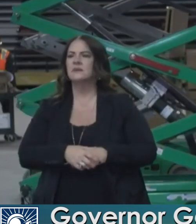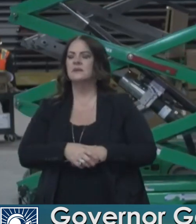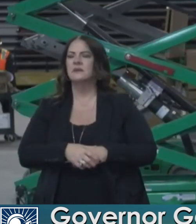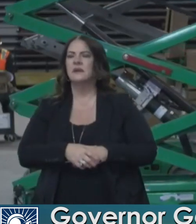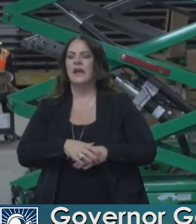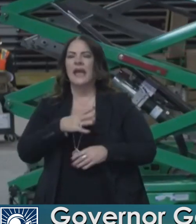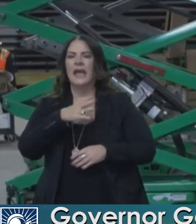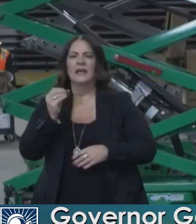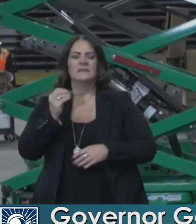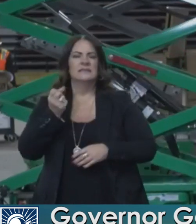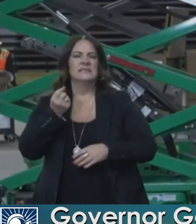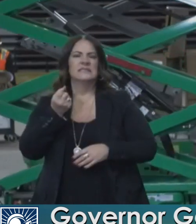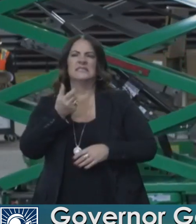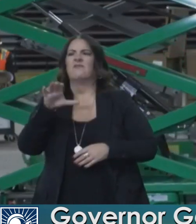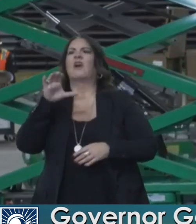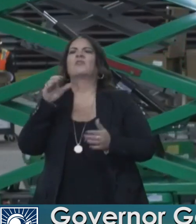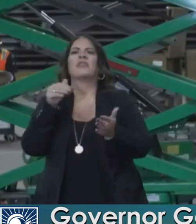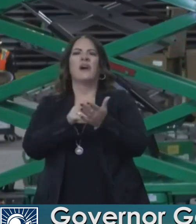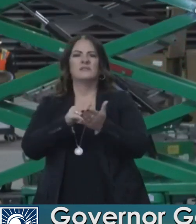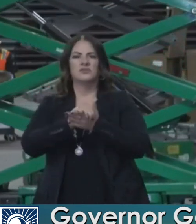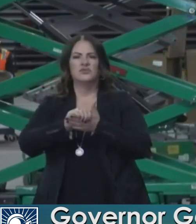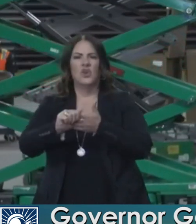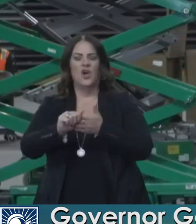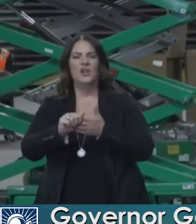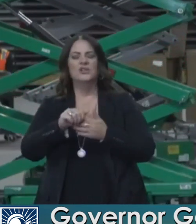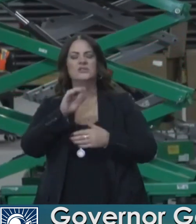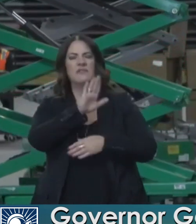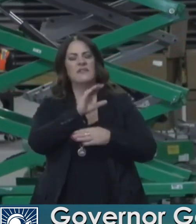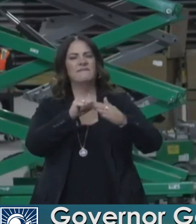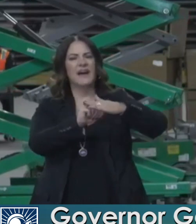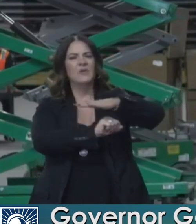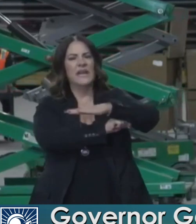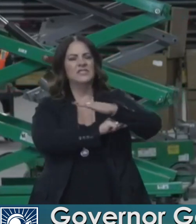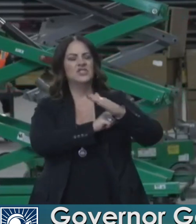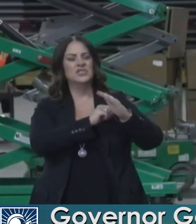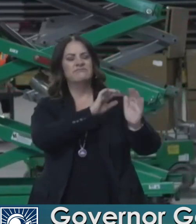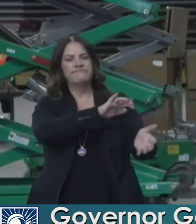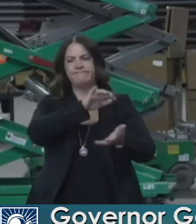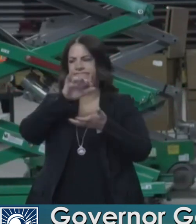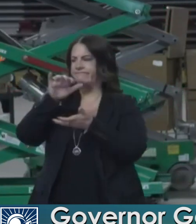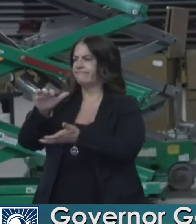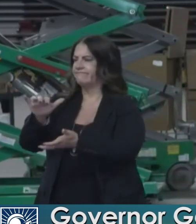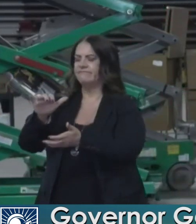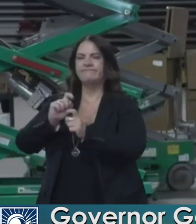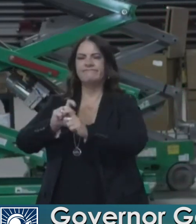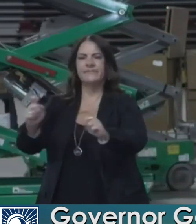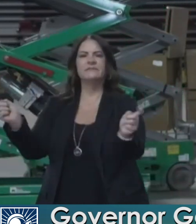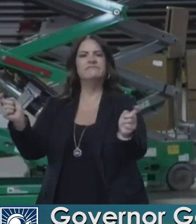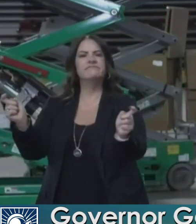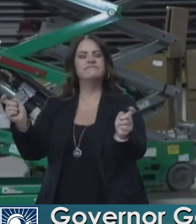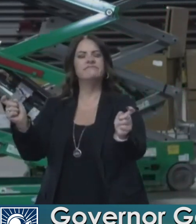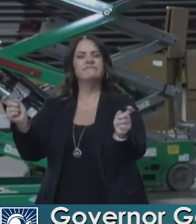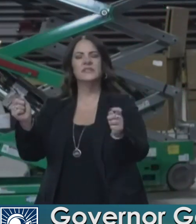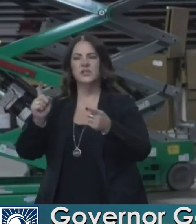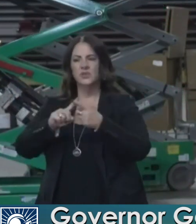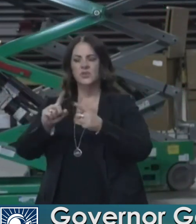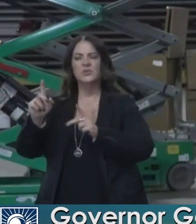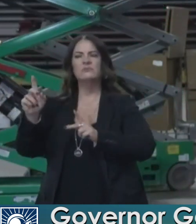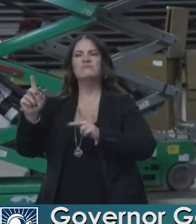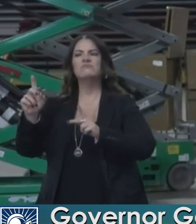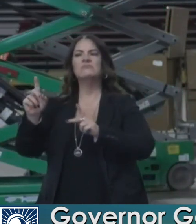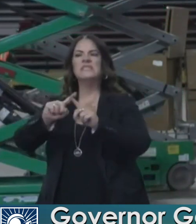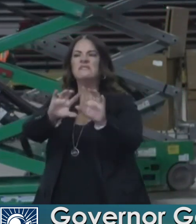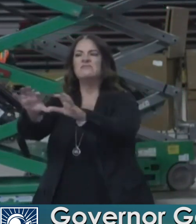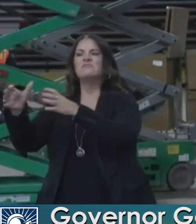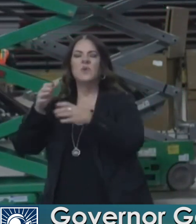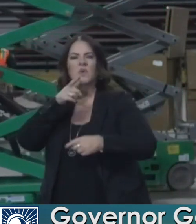and the hundreds of thousands of dollars the foundation has provided in cash contributions to those in need. It's just an